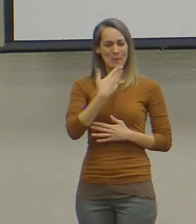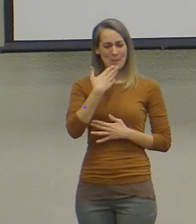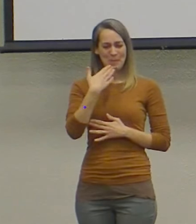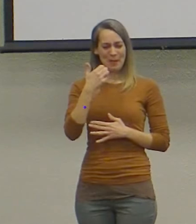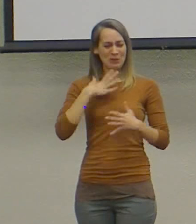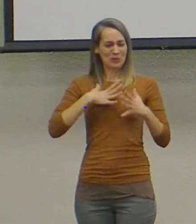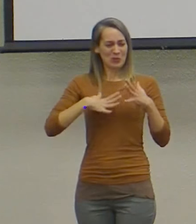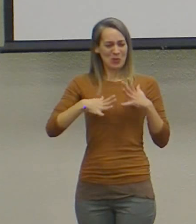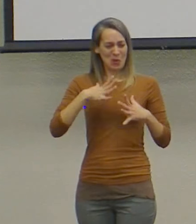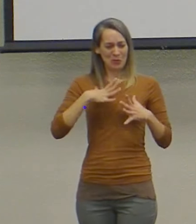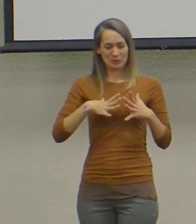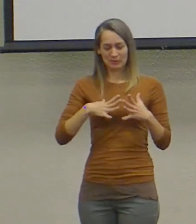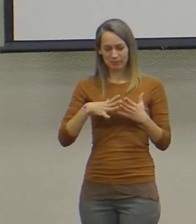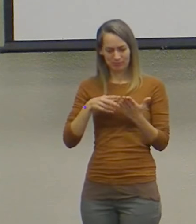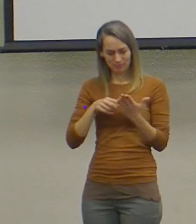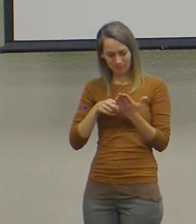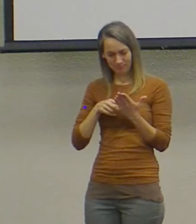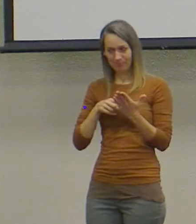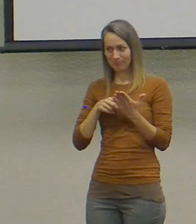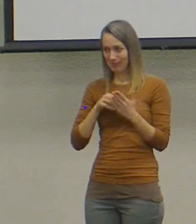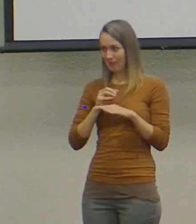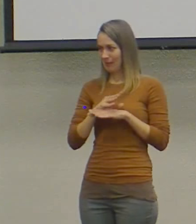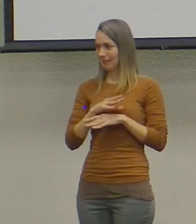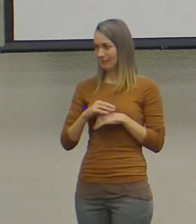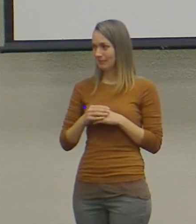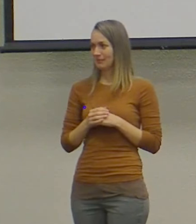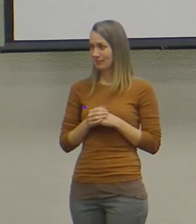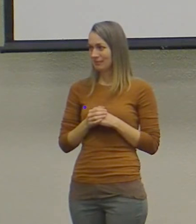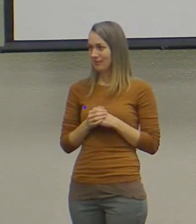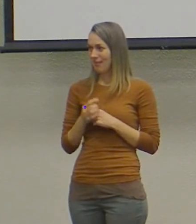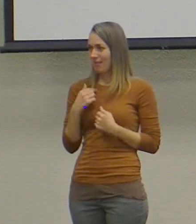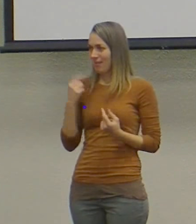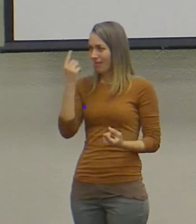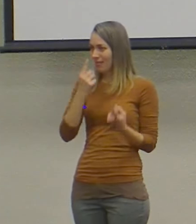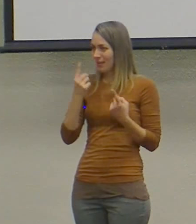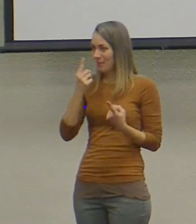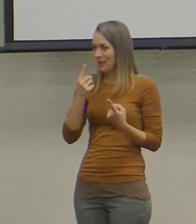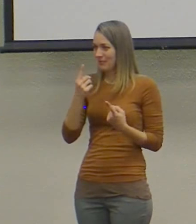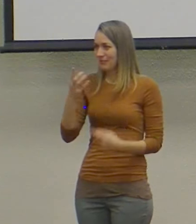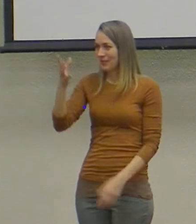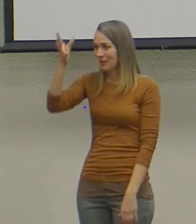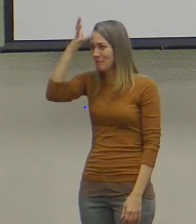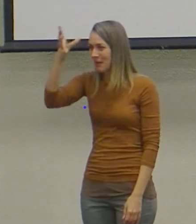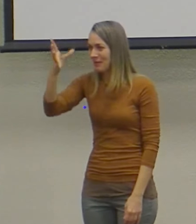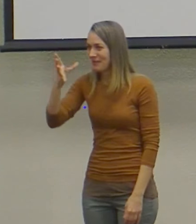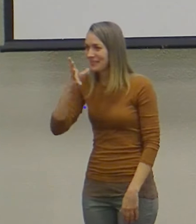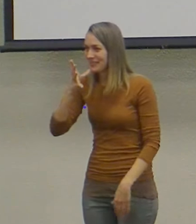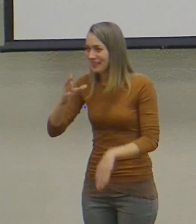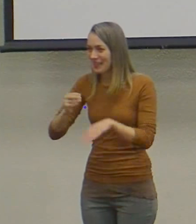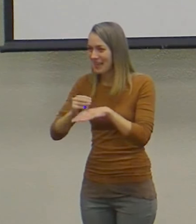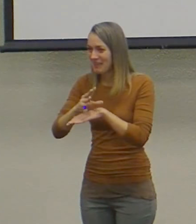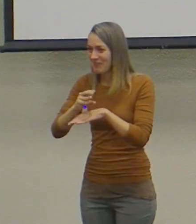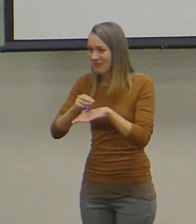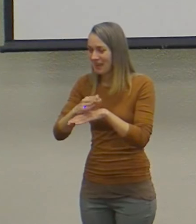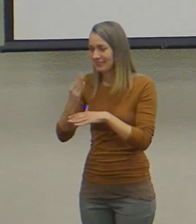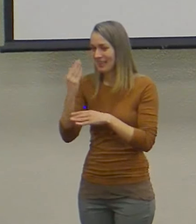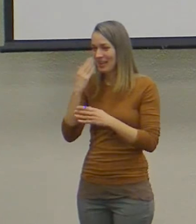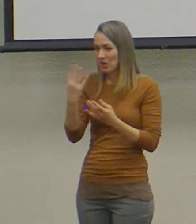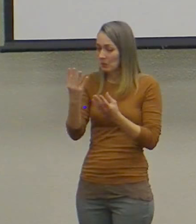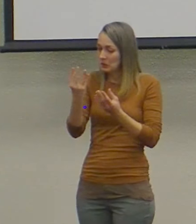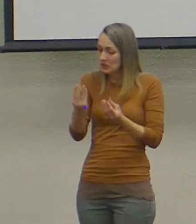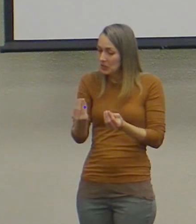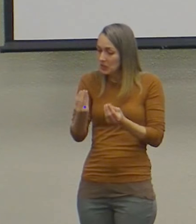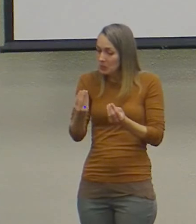that's given by Naomi here. And I think about parental advice and know that gentle persuasions